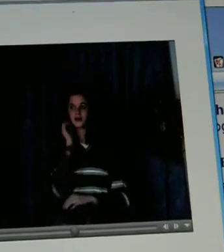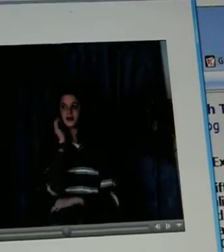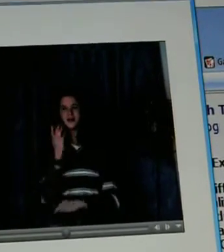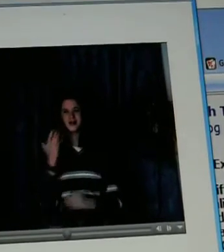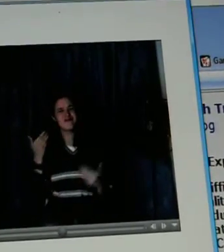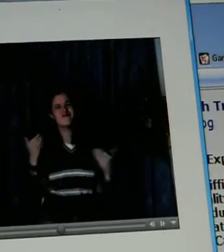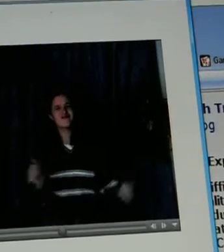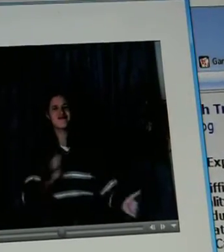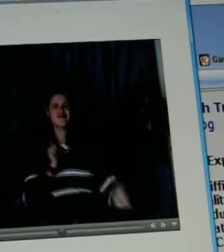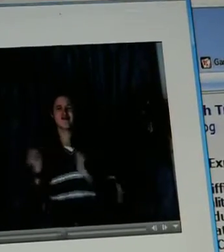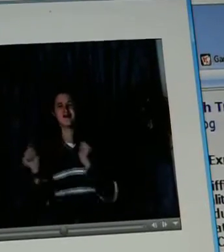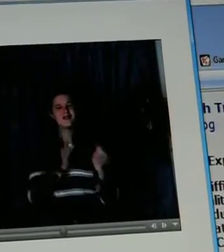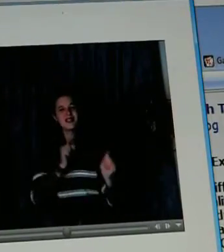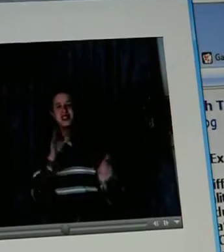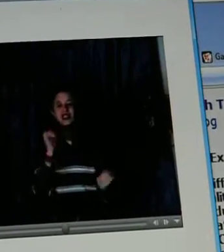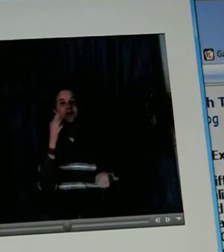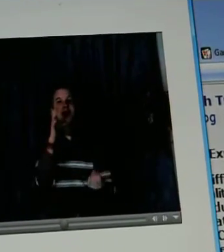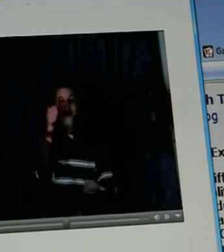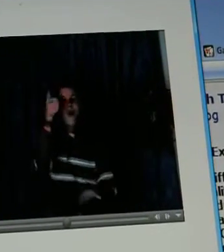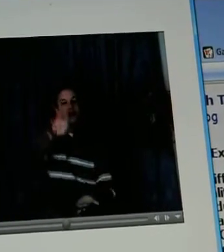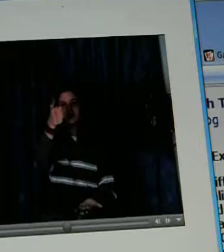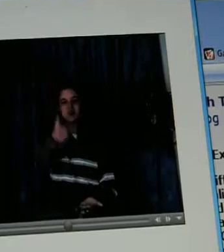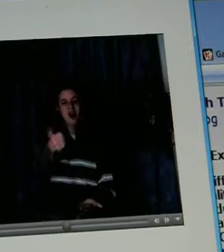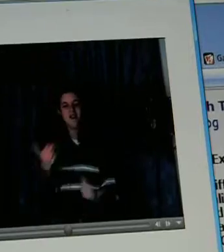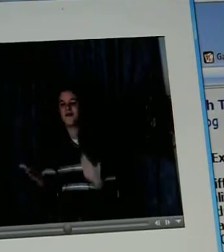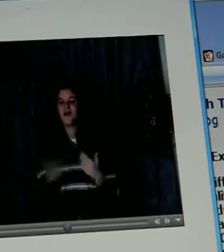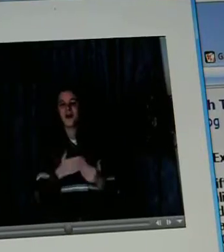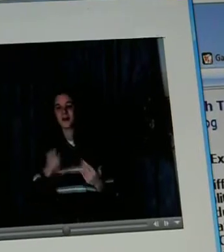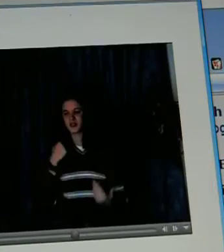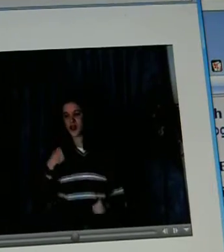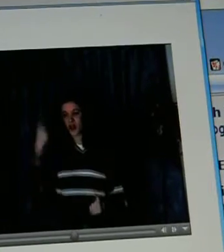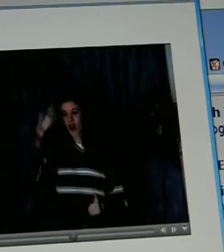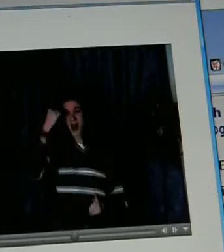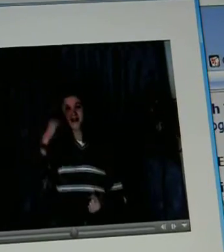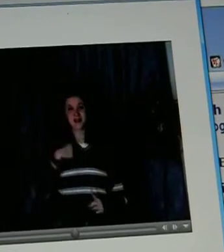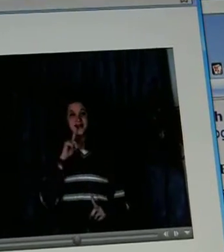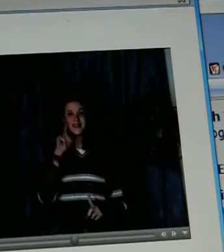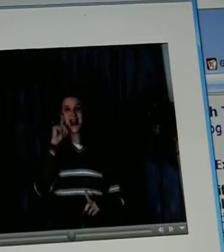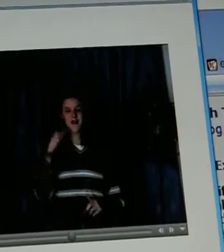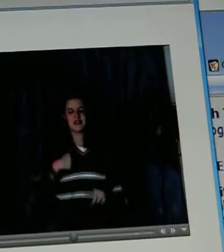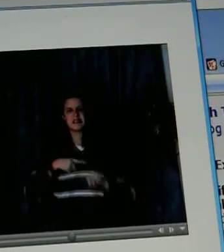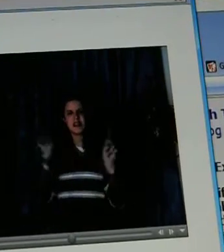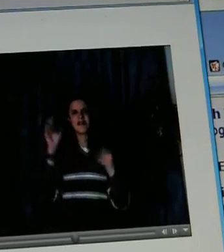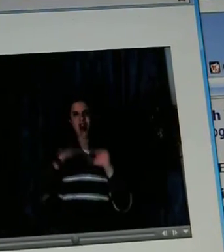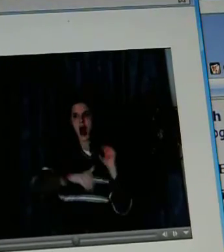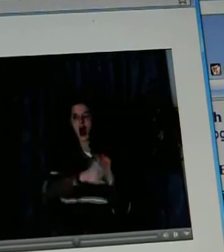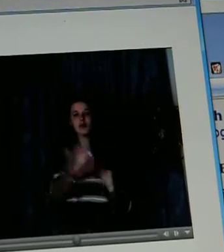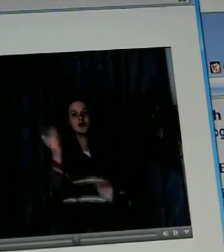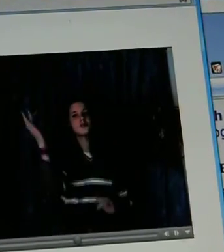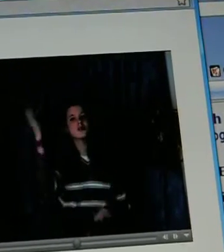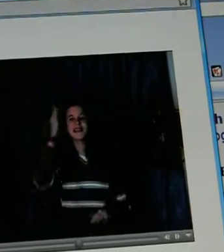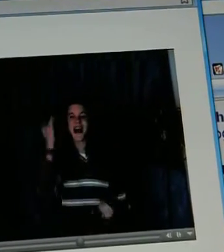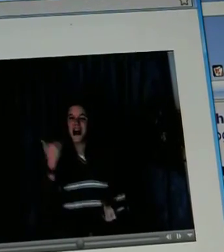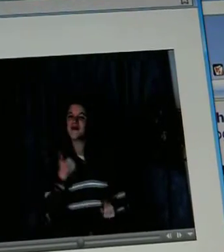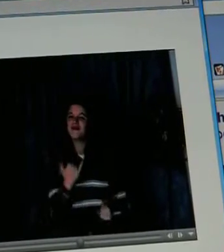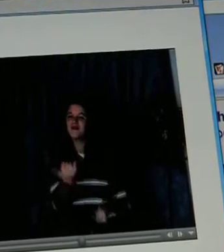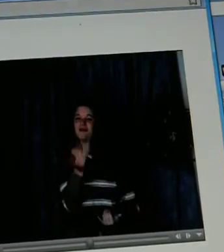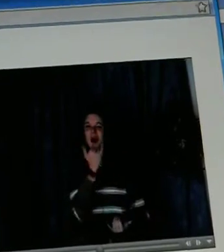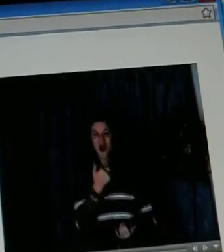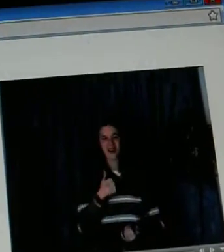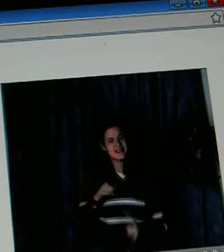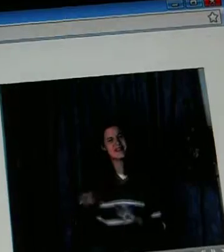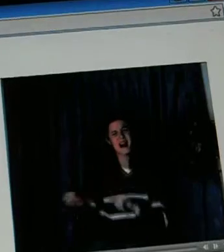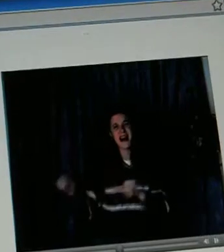And some people are scared to ask their interpreters if they're unsure of something, but you need to not be afraid and just be able to ask them